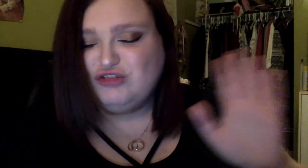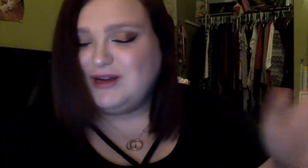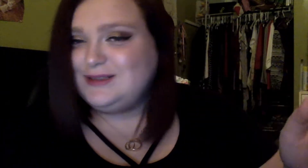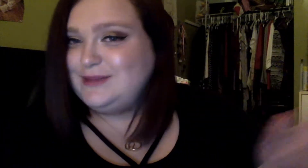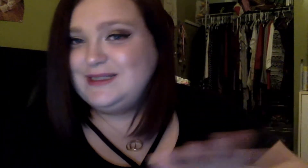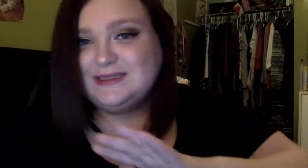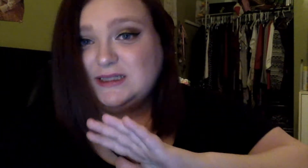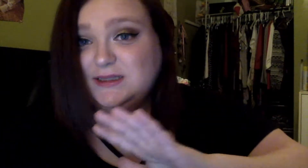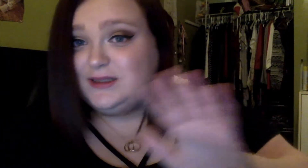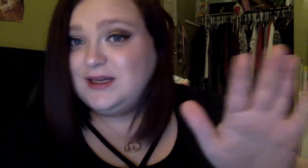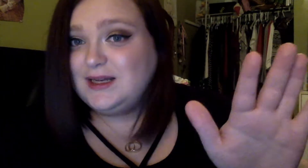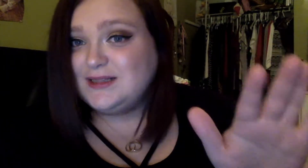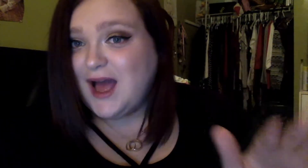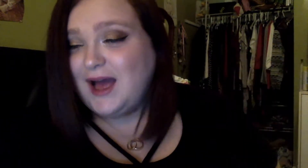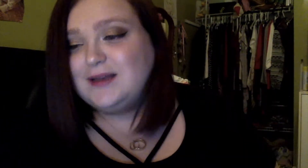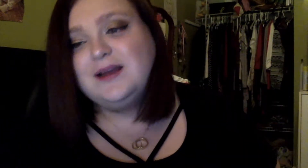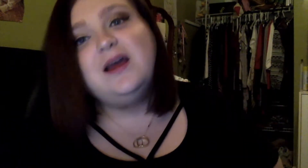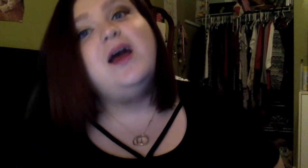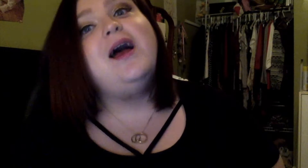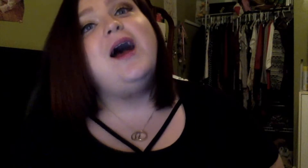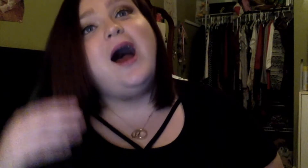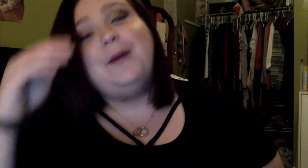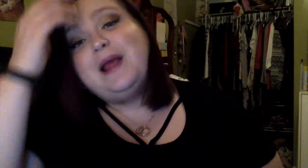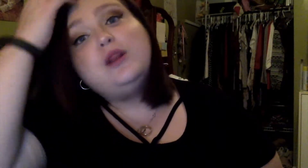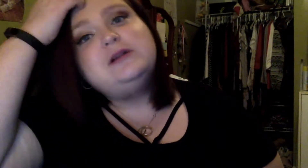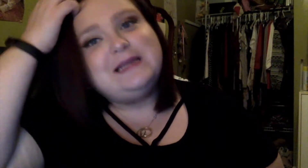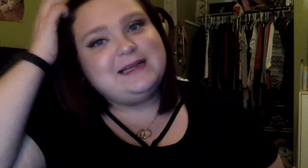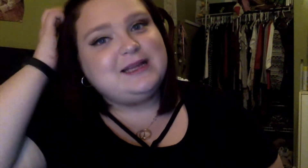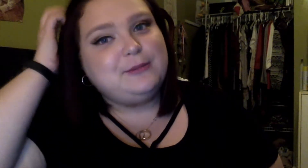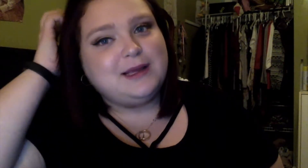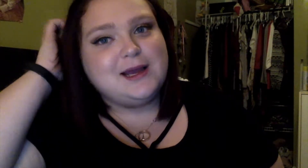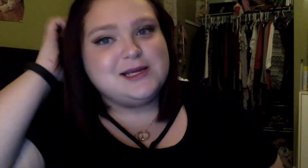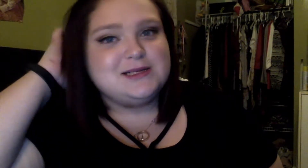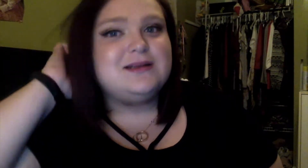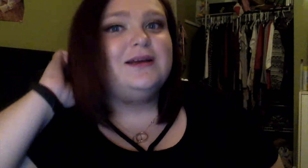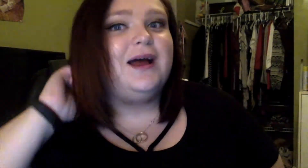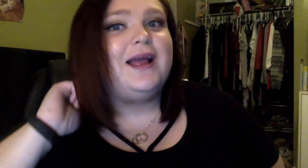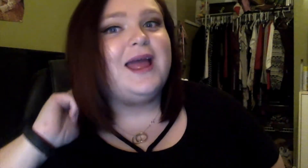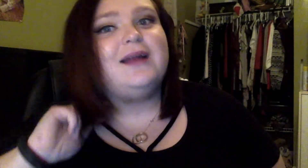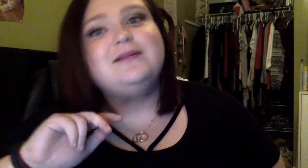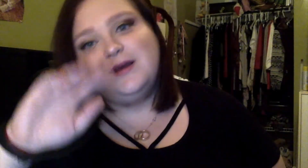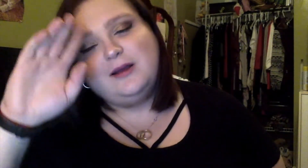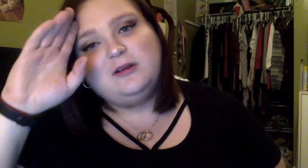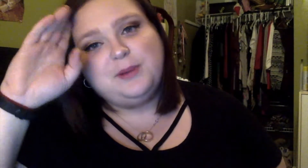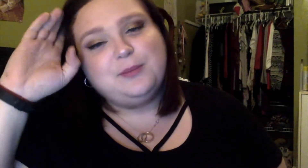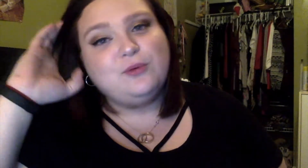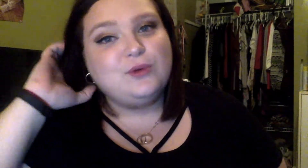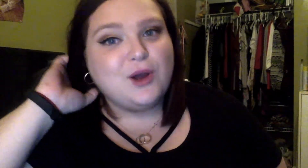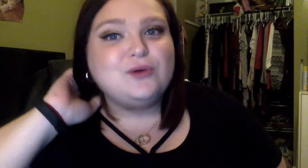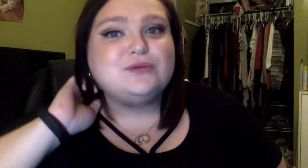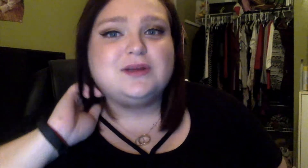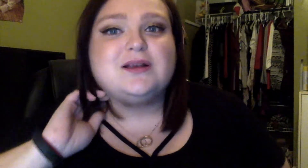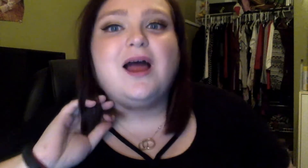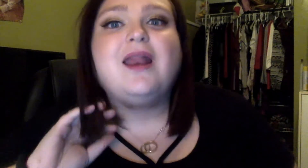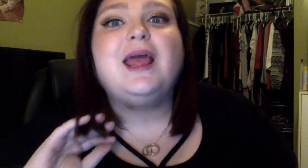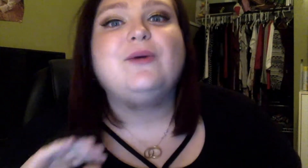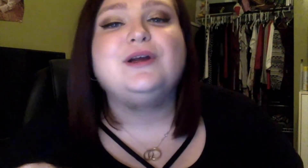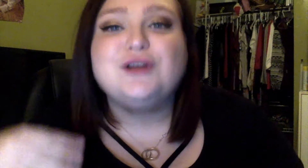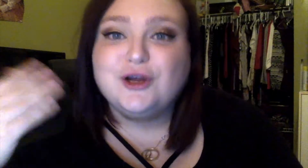Trust me, it's not. It looks easy because, again, the people who know the sign language are